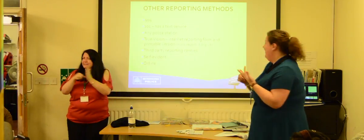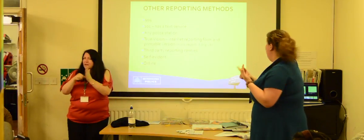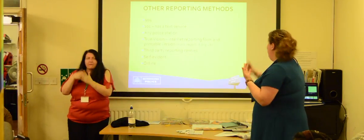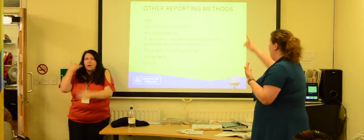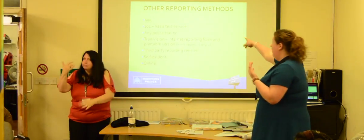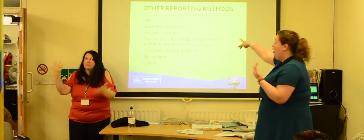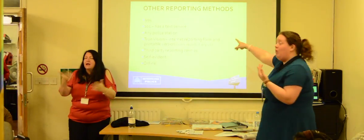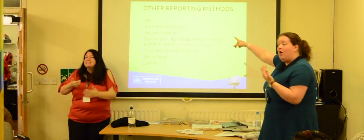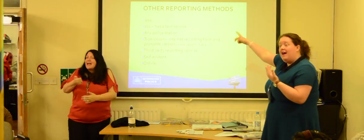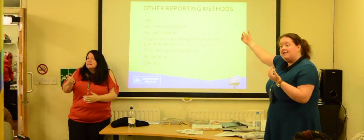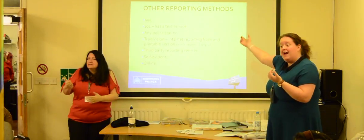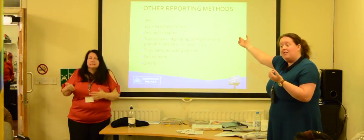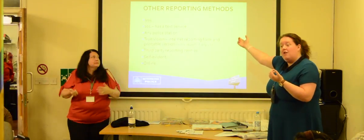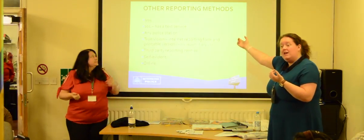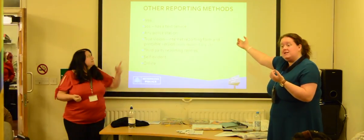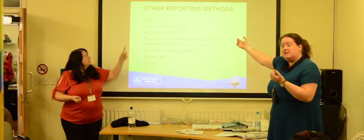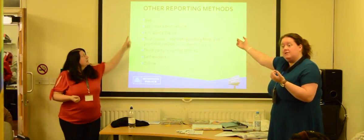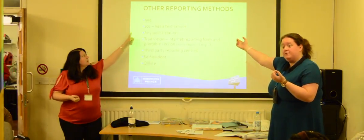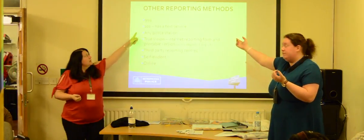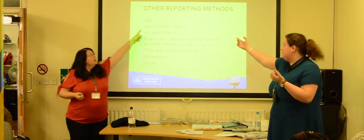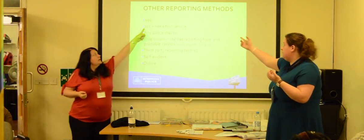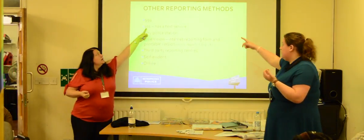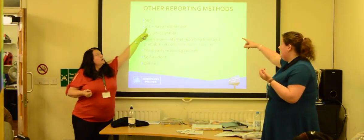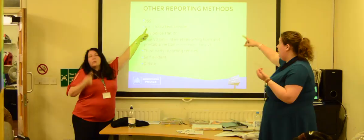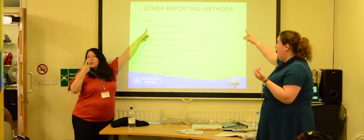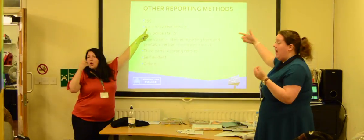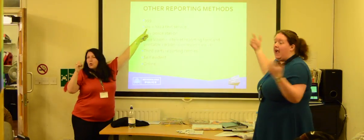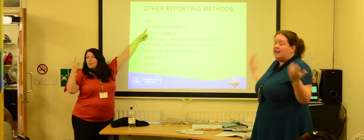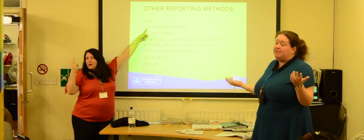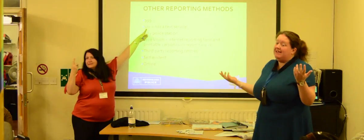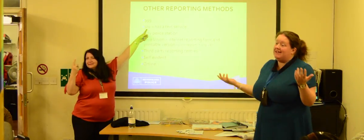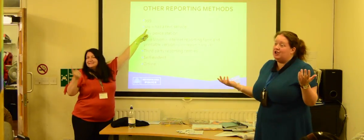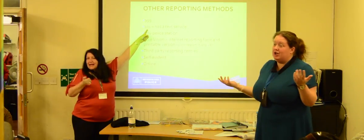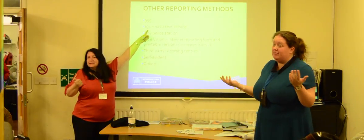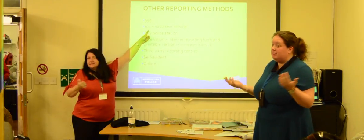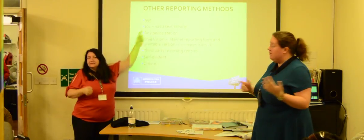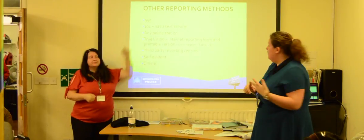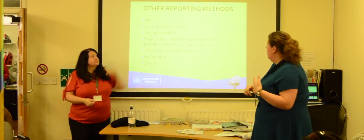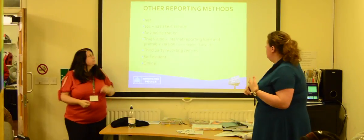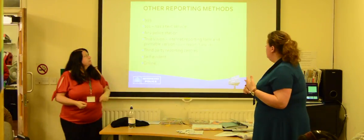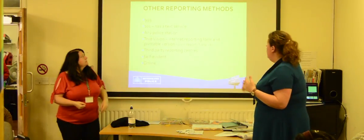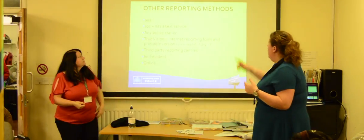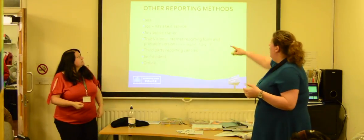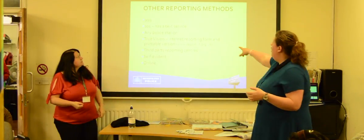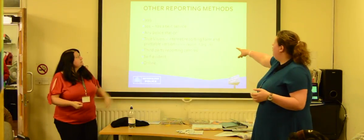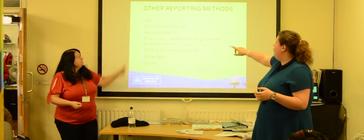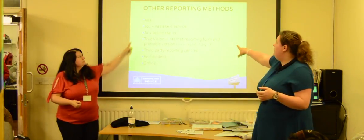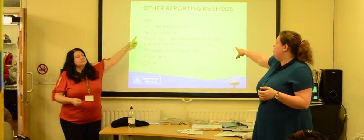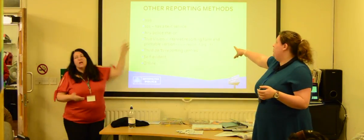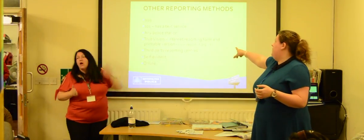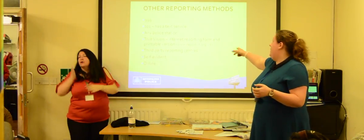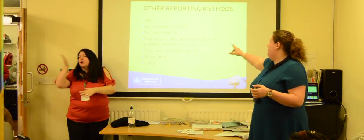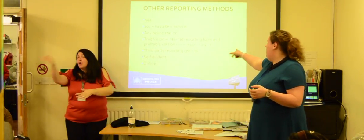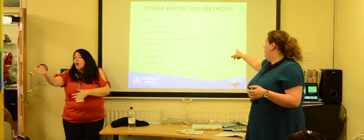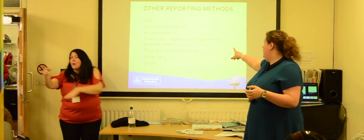difficult. The 101 has a text service. Any police station. The True